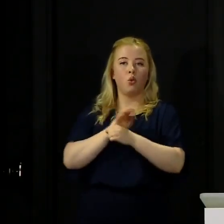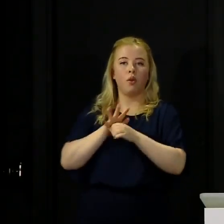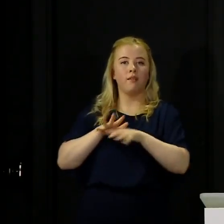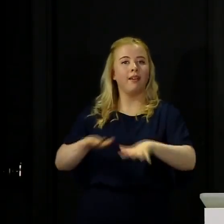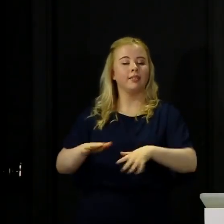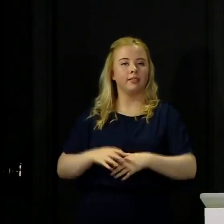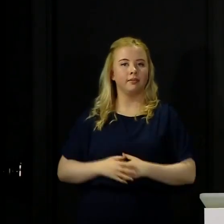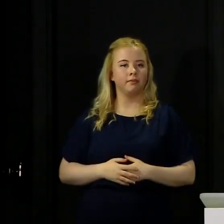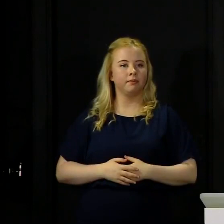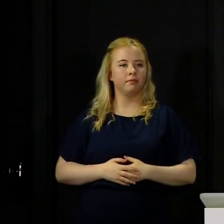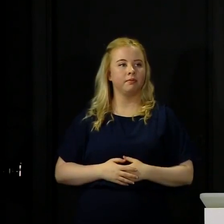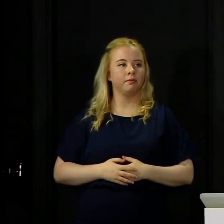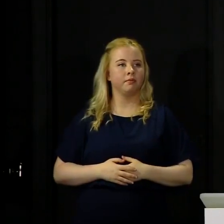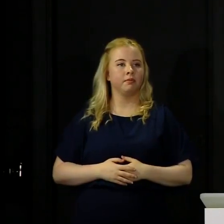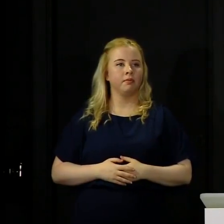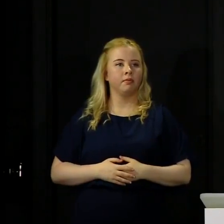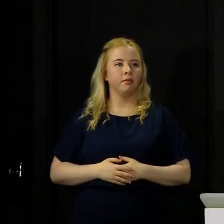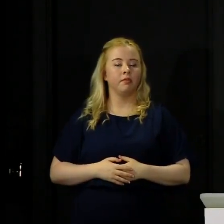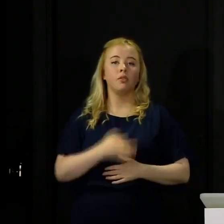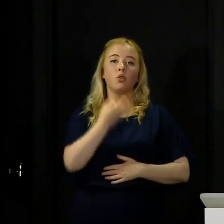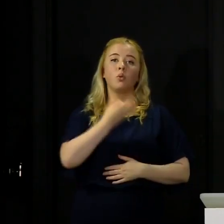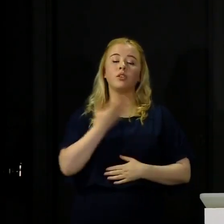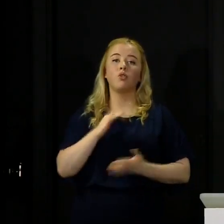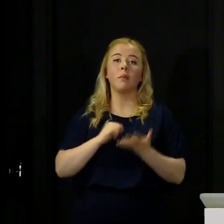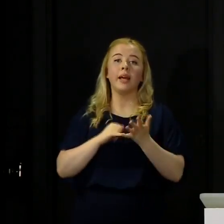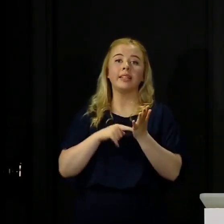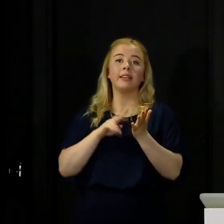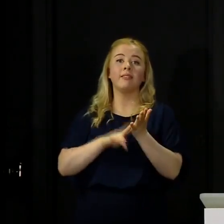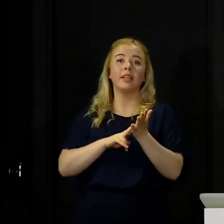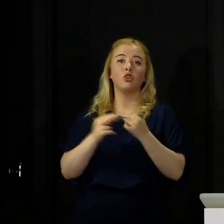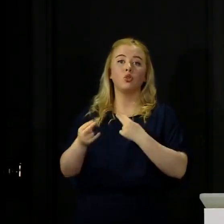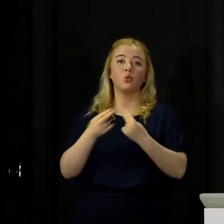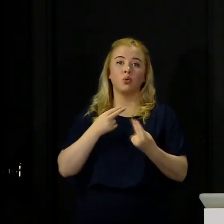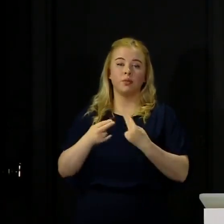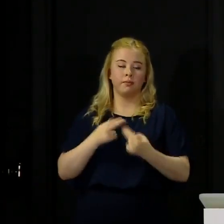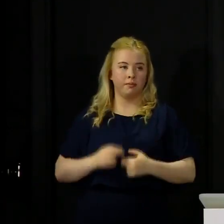challenge. Ryan Marr from SCV News.